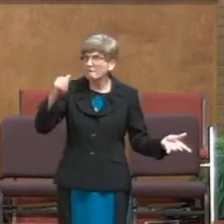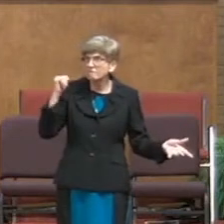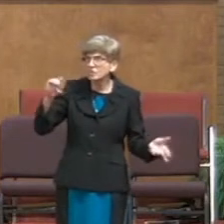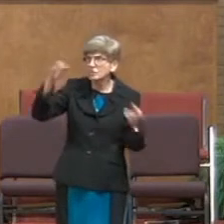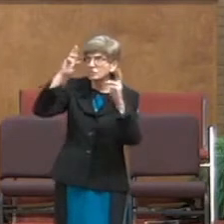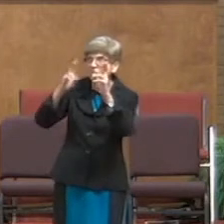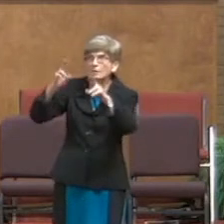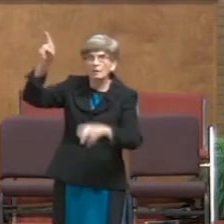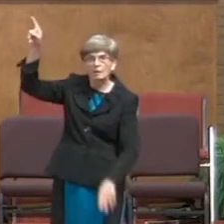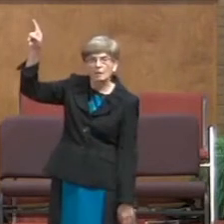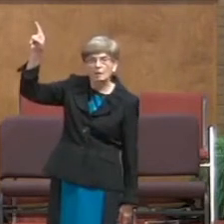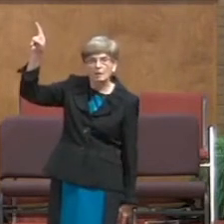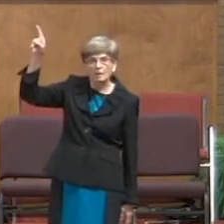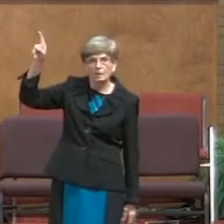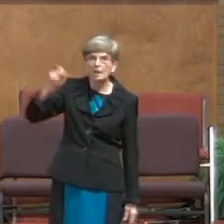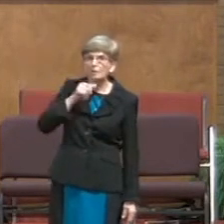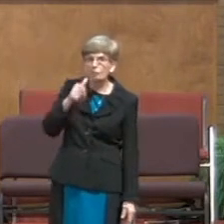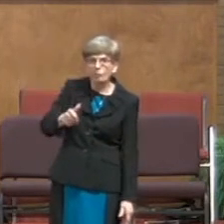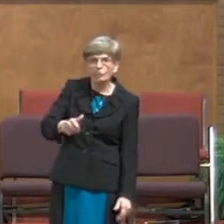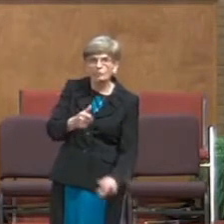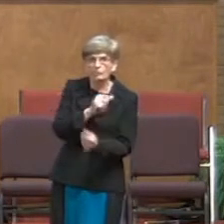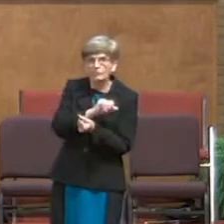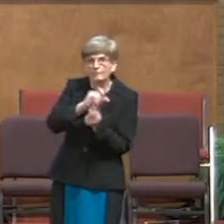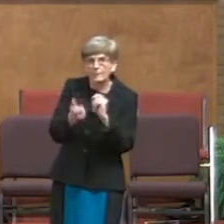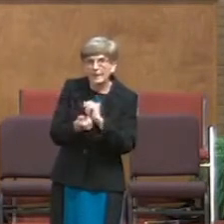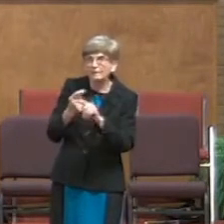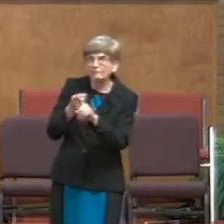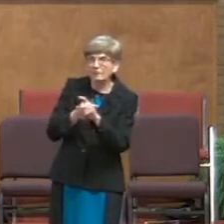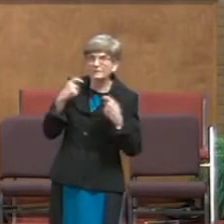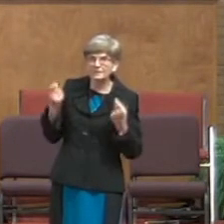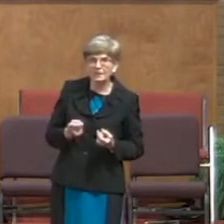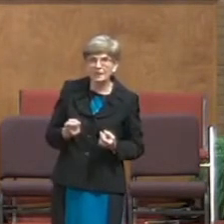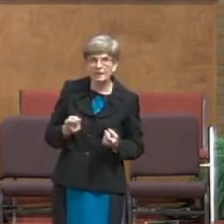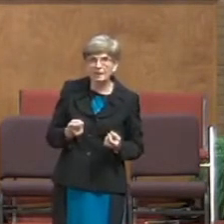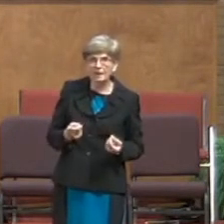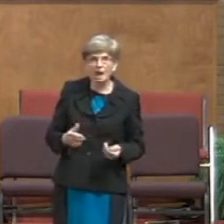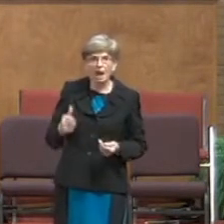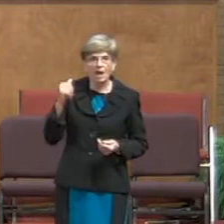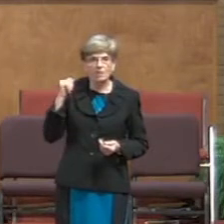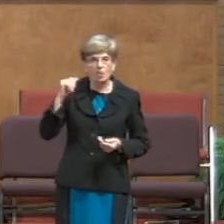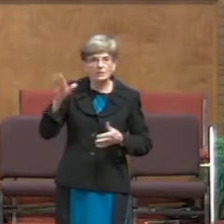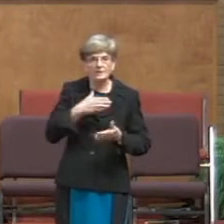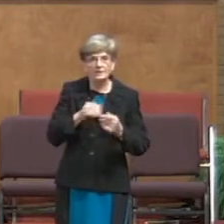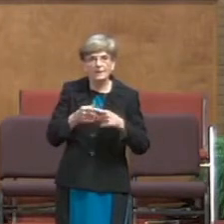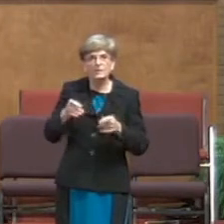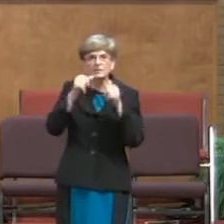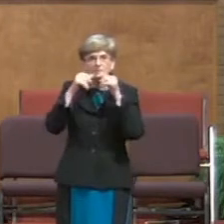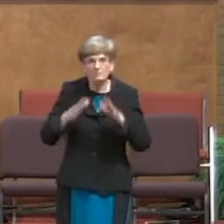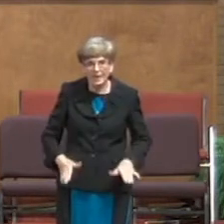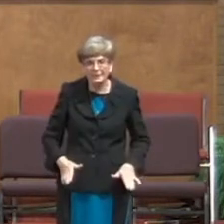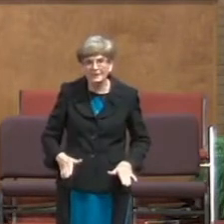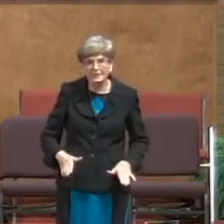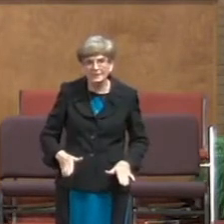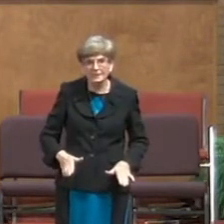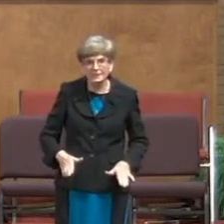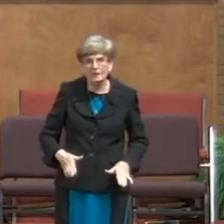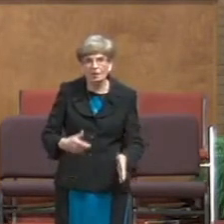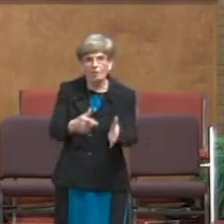their sin. Then I will sing "God Bless America" because blessings follow obedience.